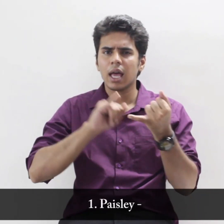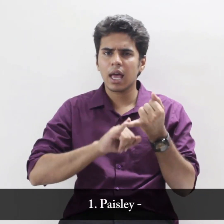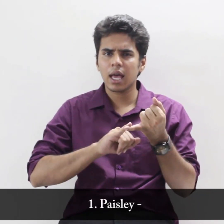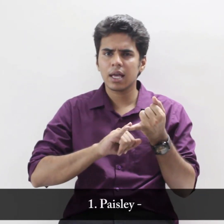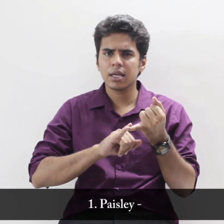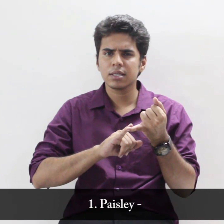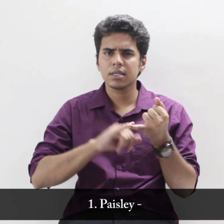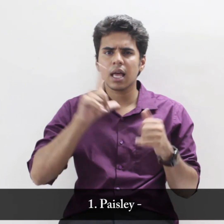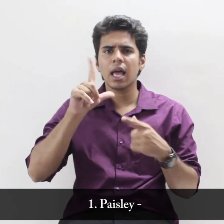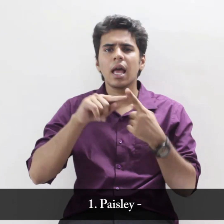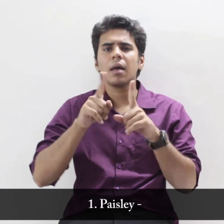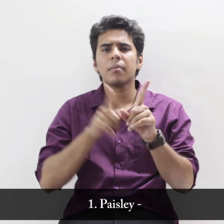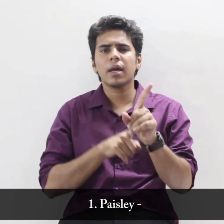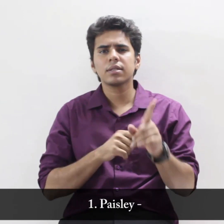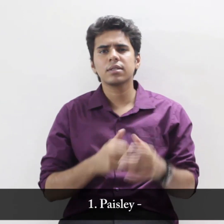paisley.